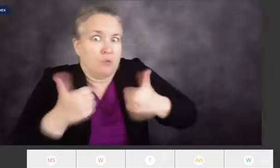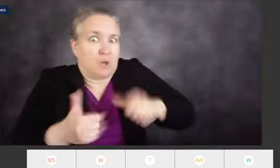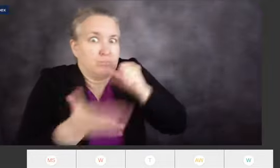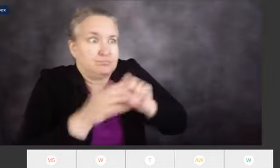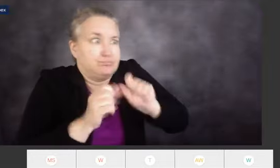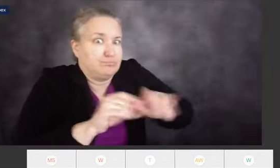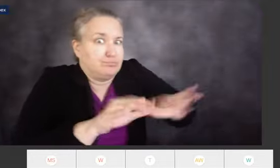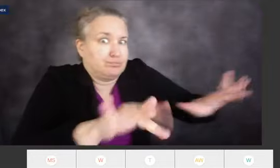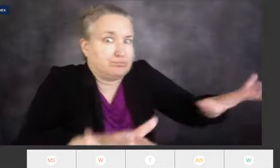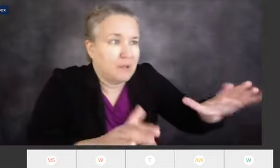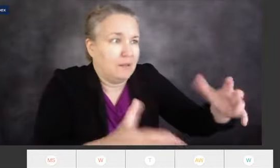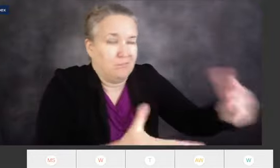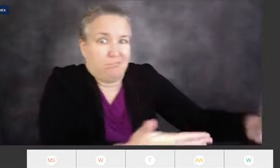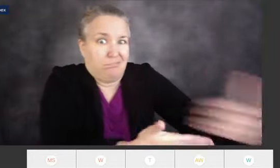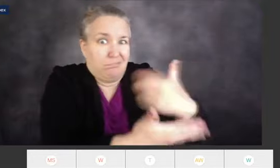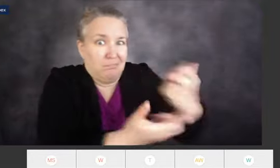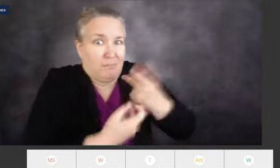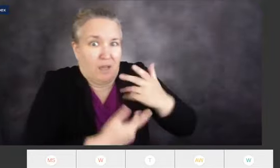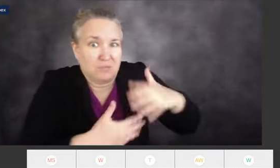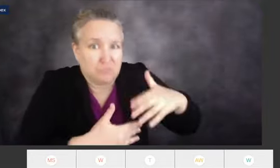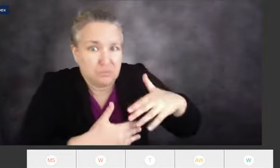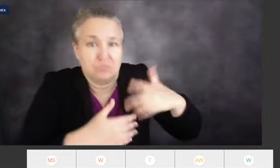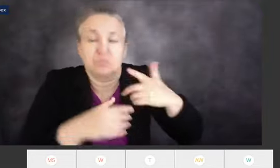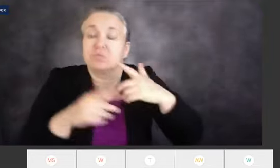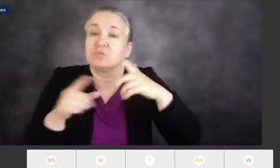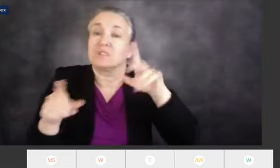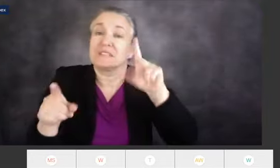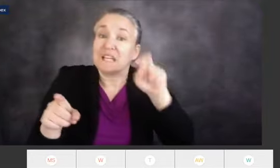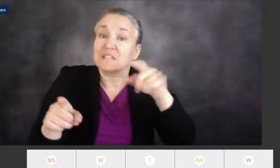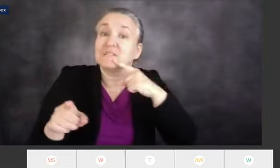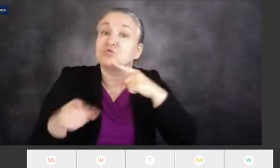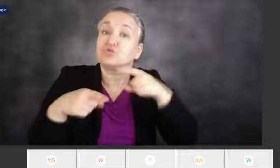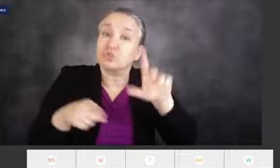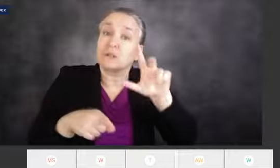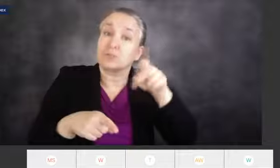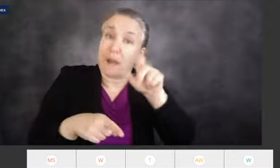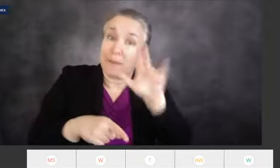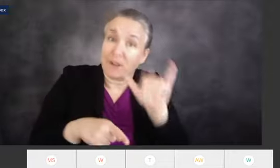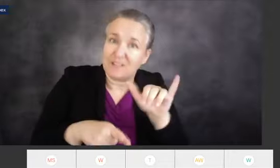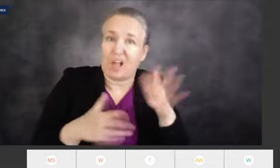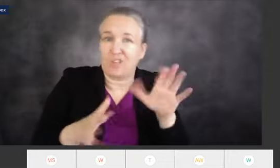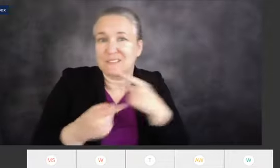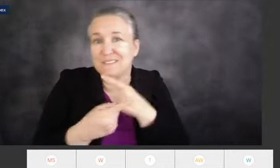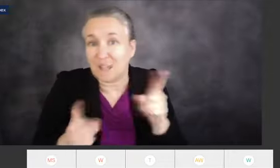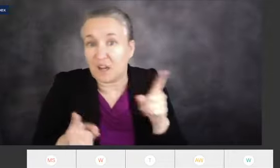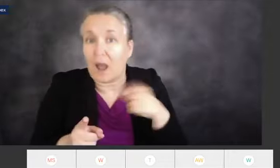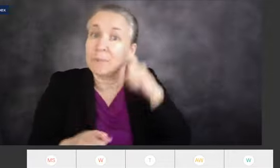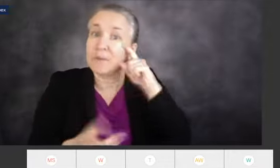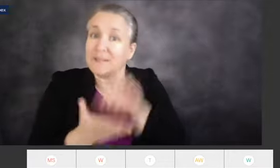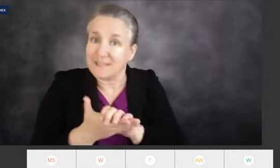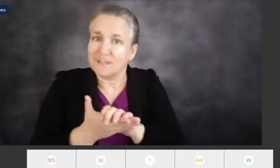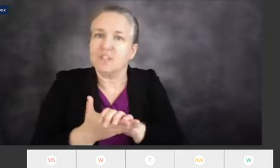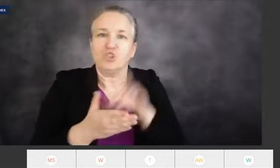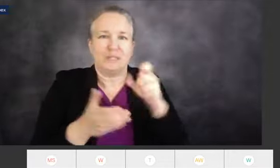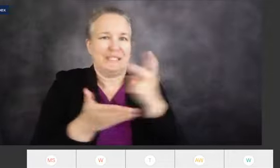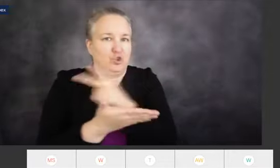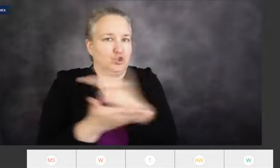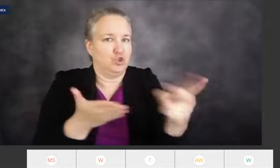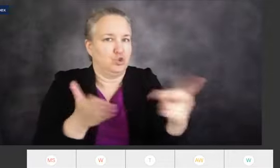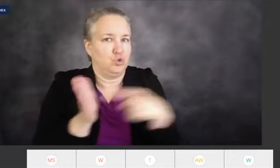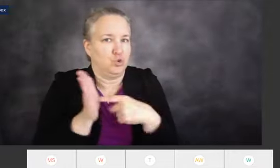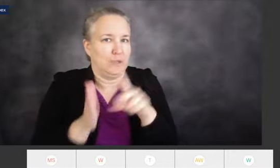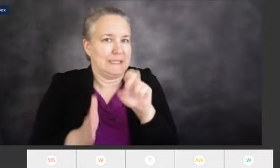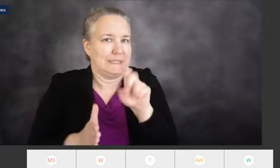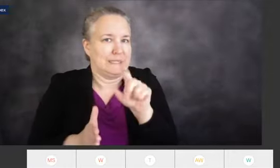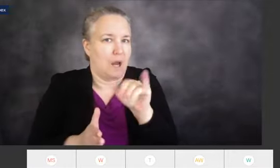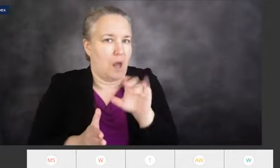back. As I said during the primary, and I actually believe that the deadline should be 2 weeks, but